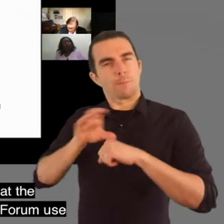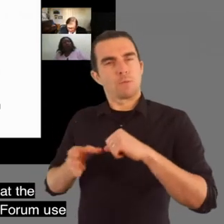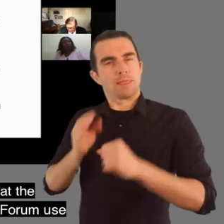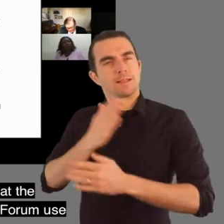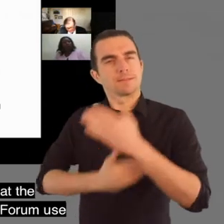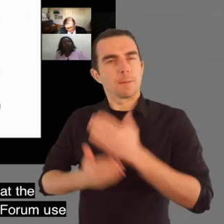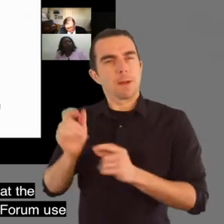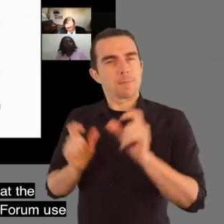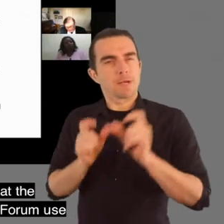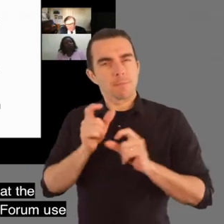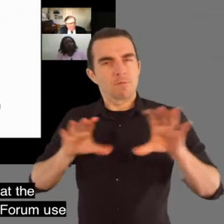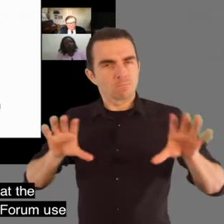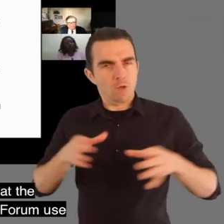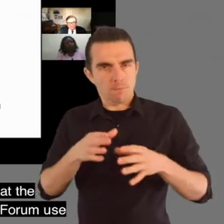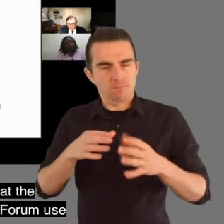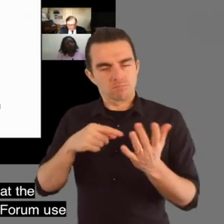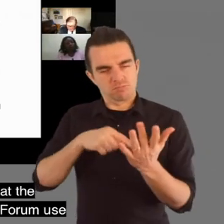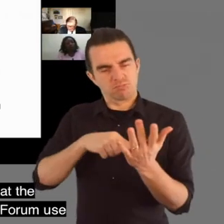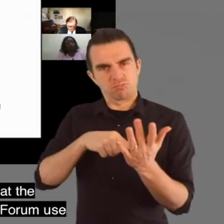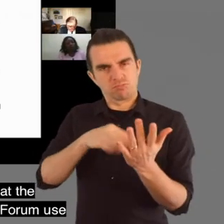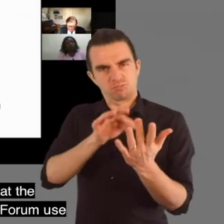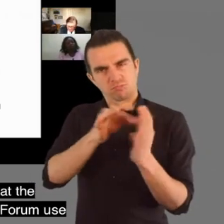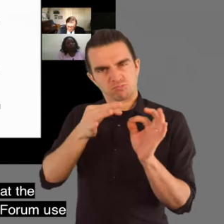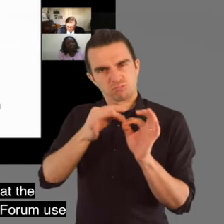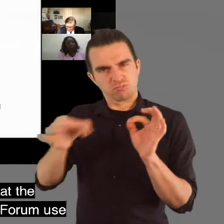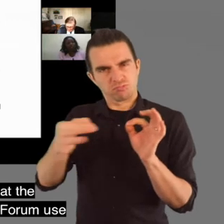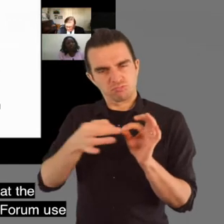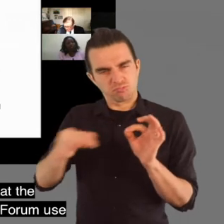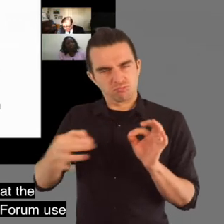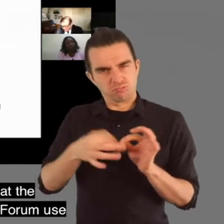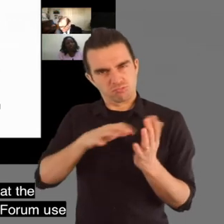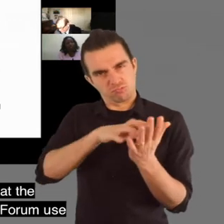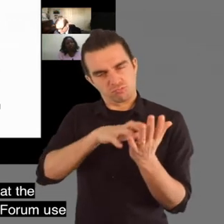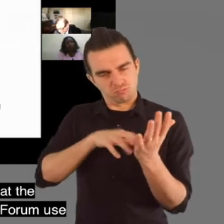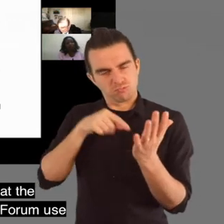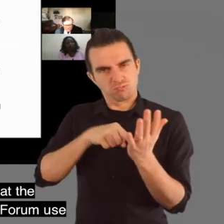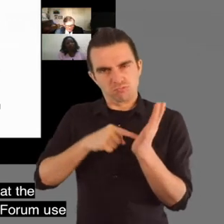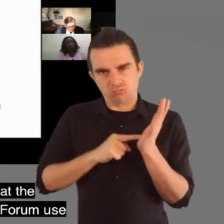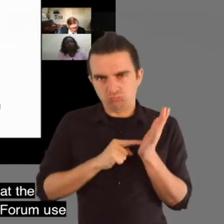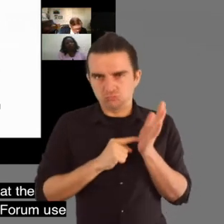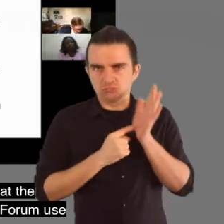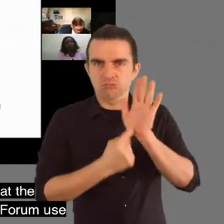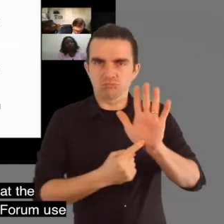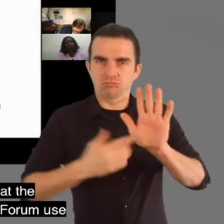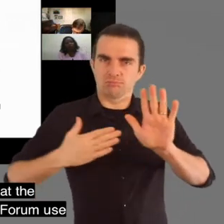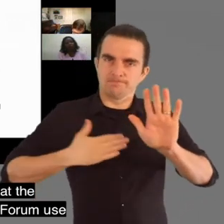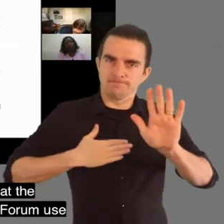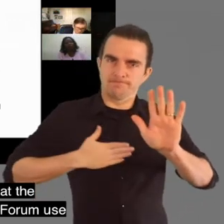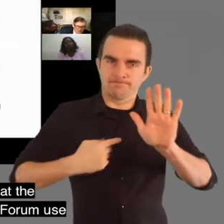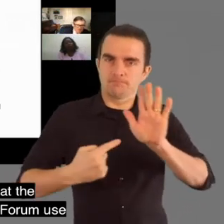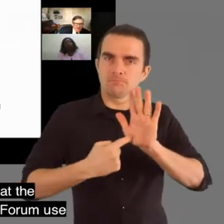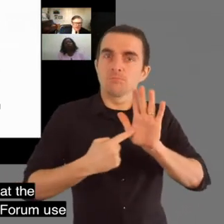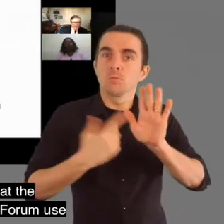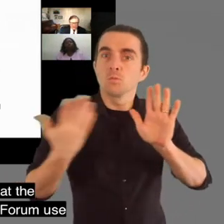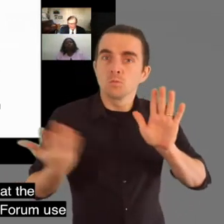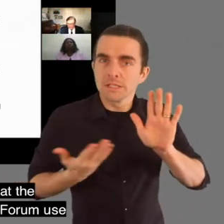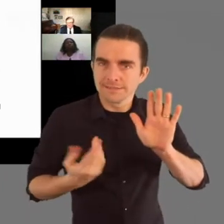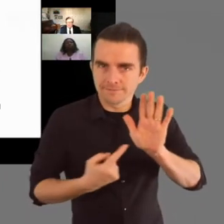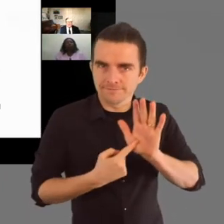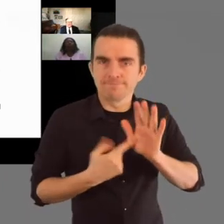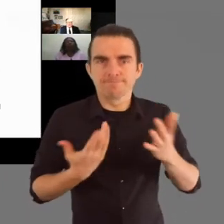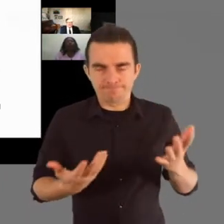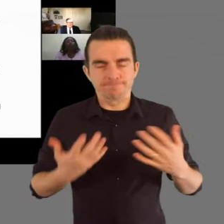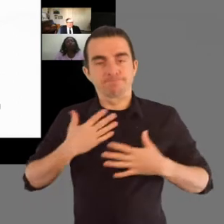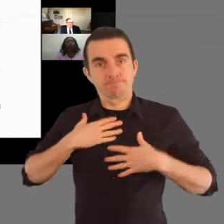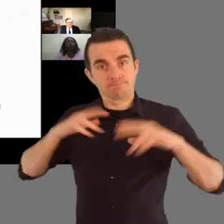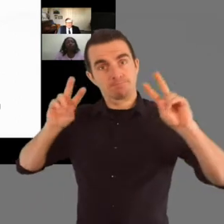As we go along, yes, we talk about the language that the Commonwealth Disabled People's Forum use and